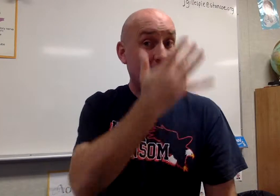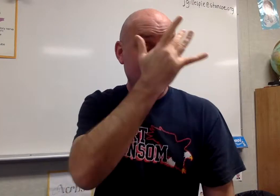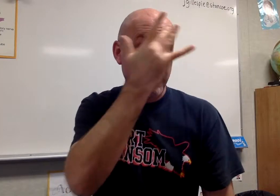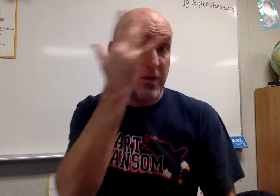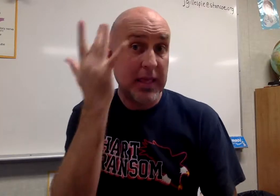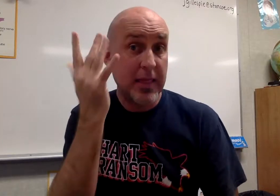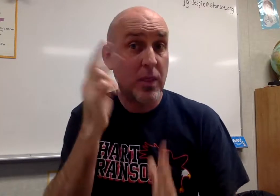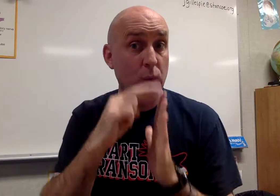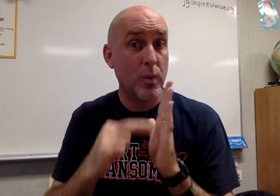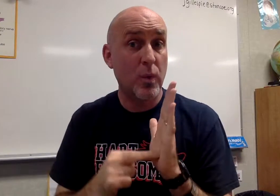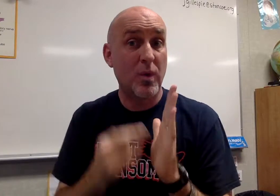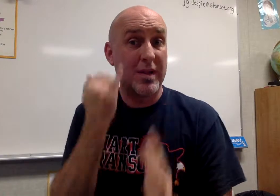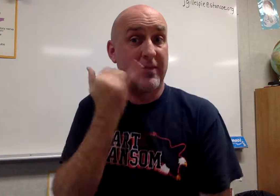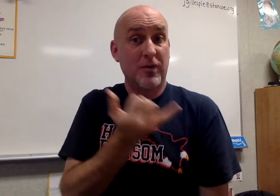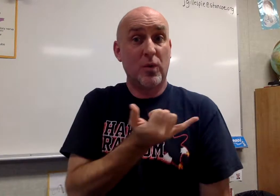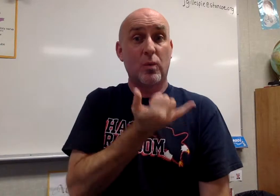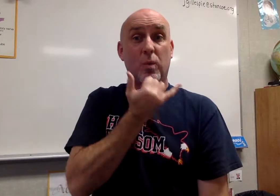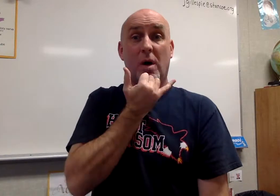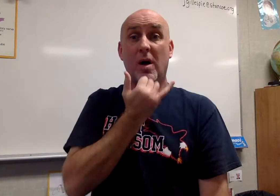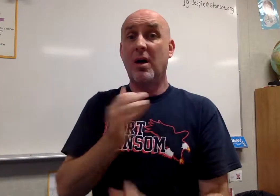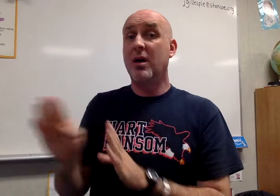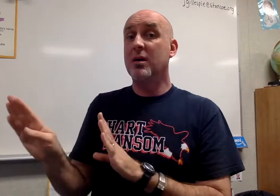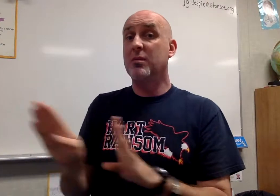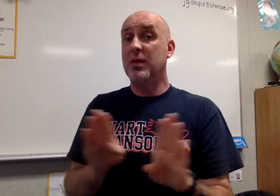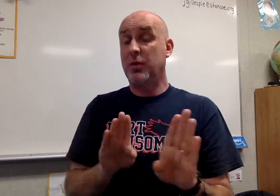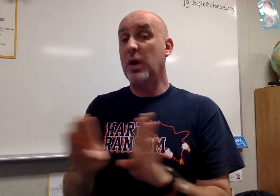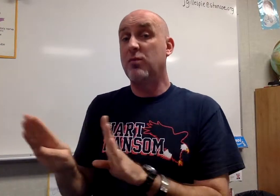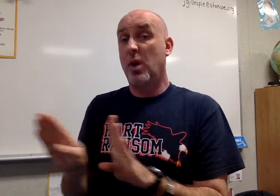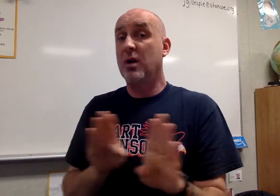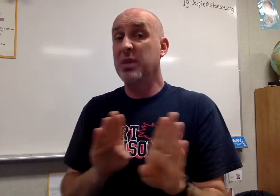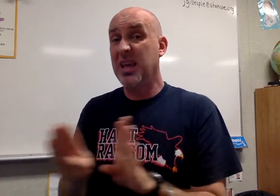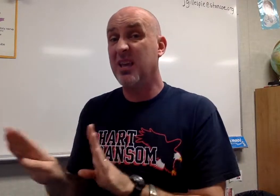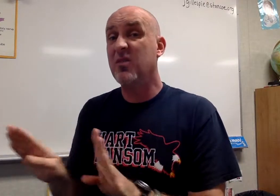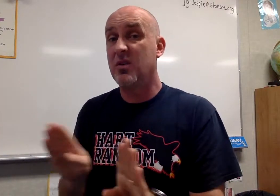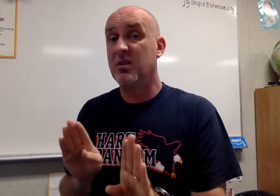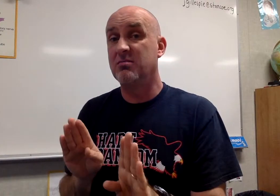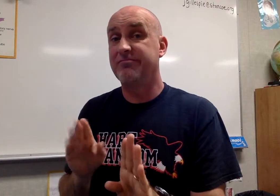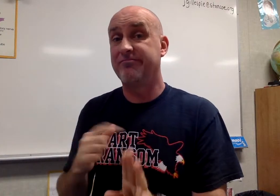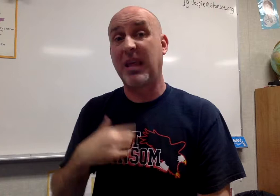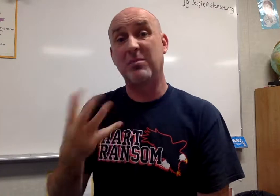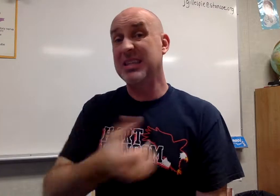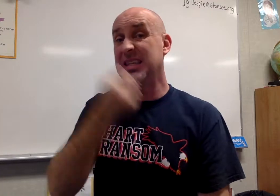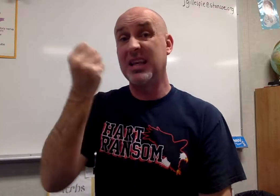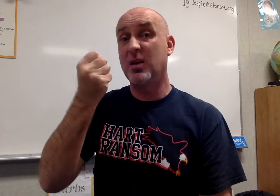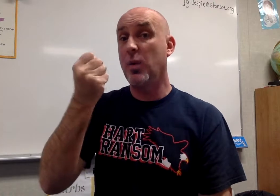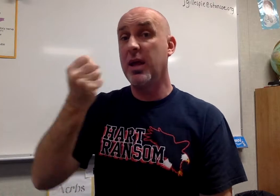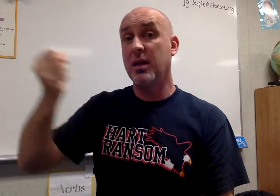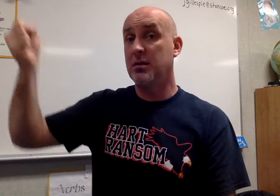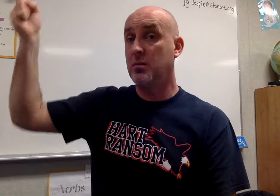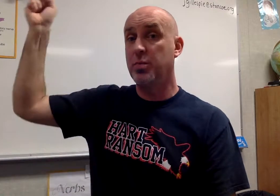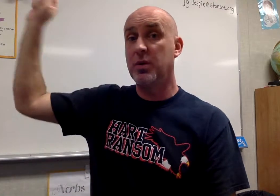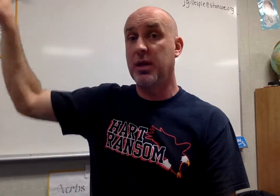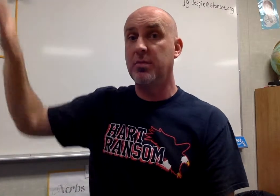you forget the rule, if you're wrong, if you have wrong behavior, I'm going to take it away and we'll put it up